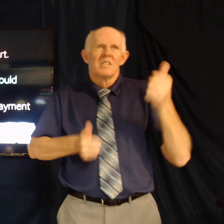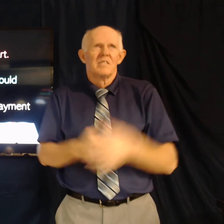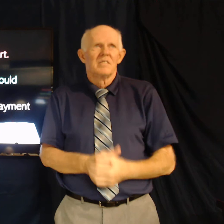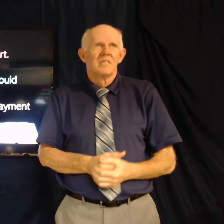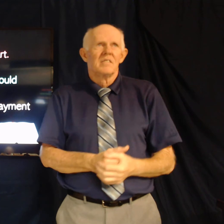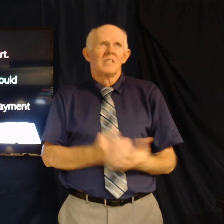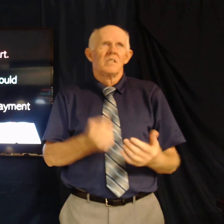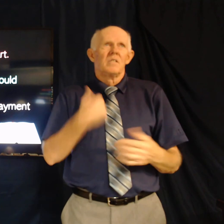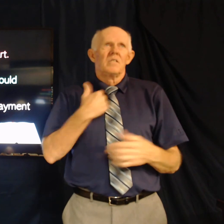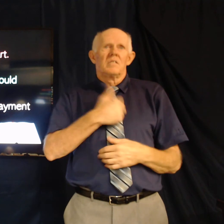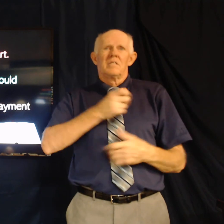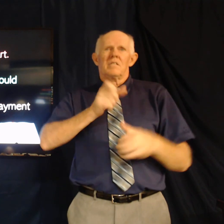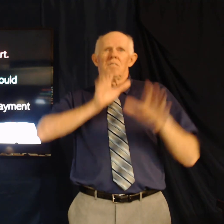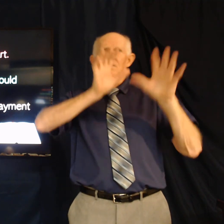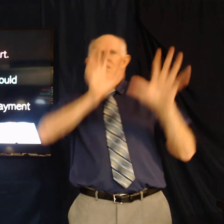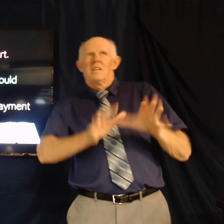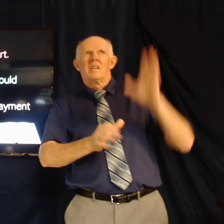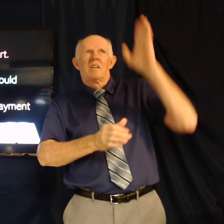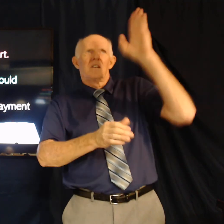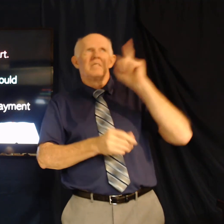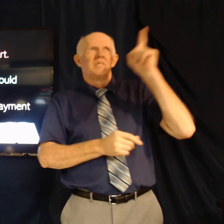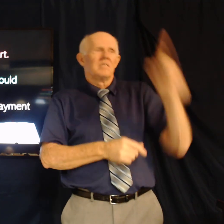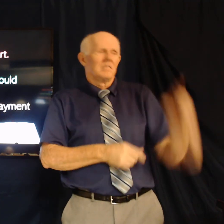Is that person good or bad?